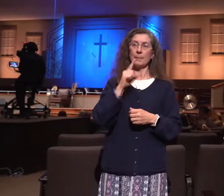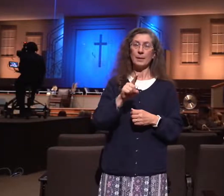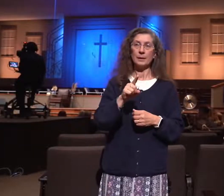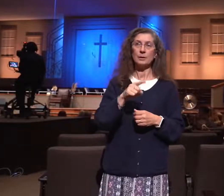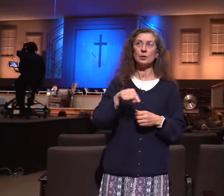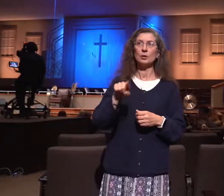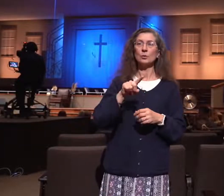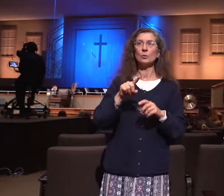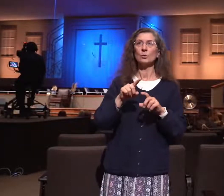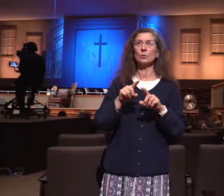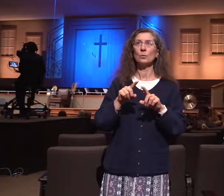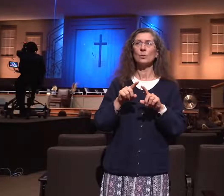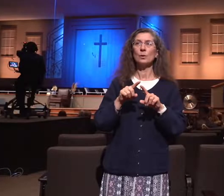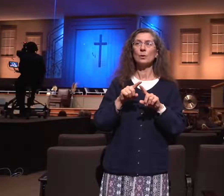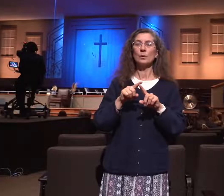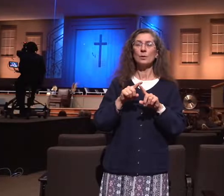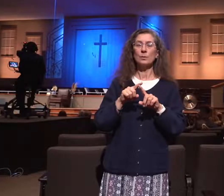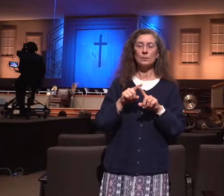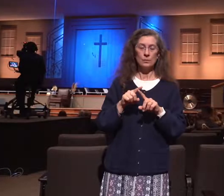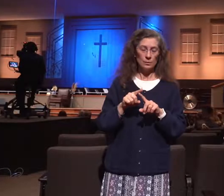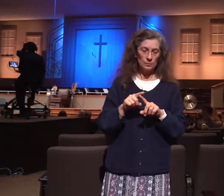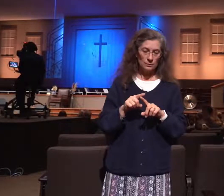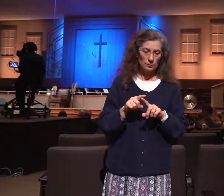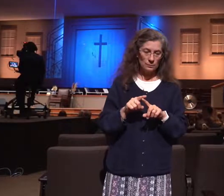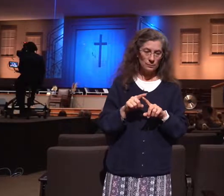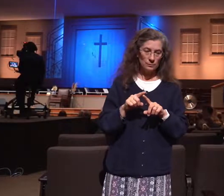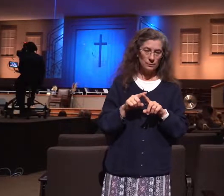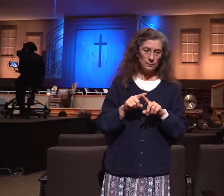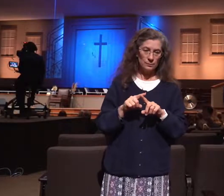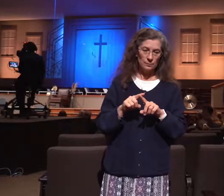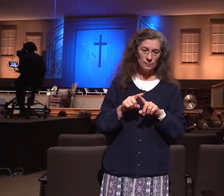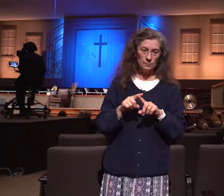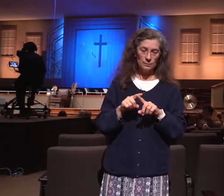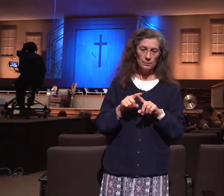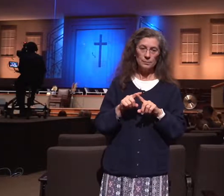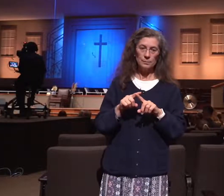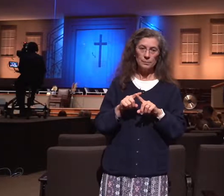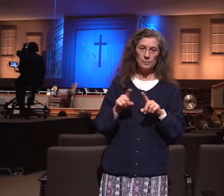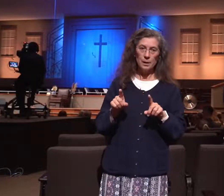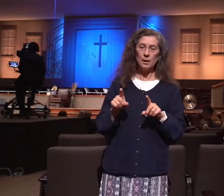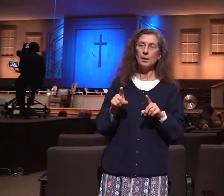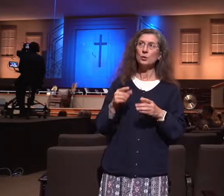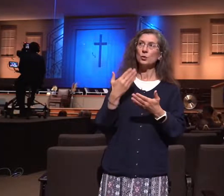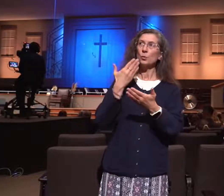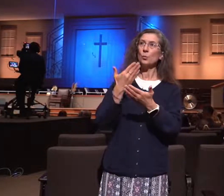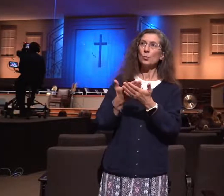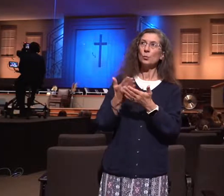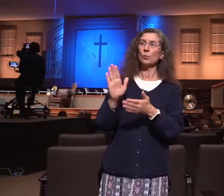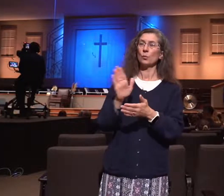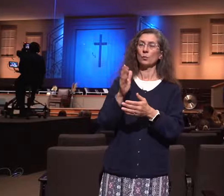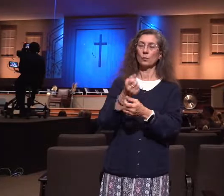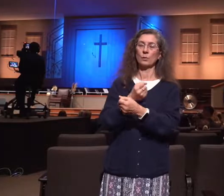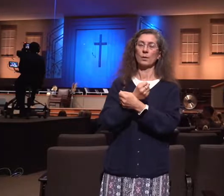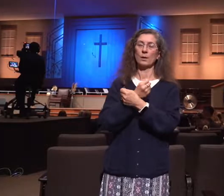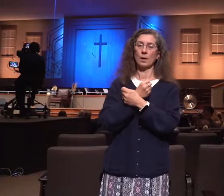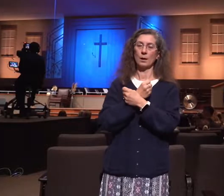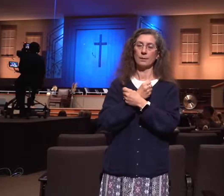the occasion and the forwardness of others, and to prove the sincerity of your love.